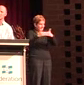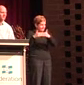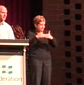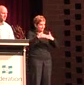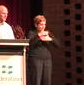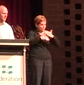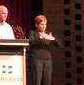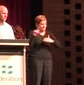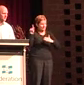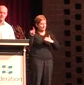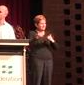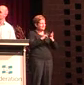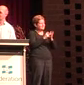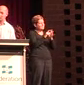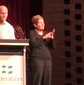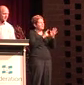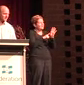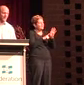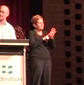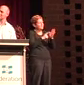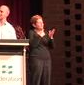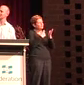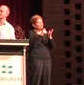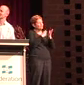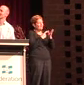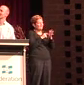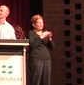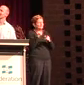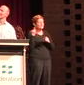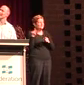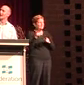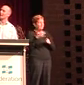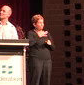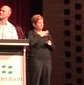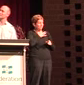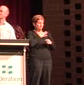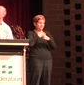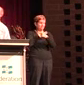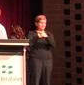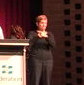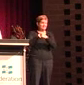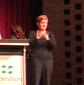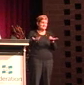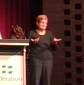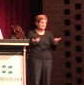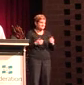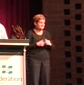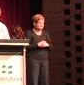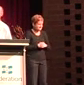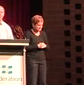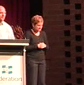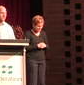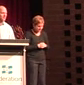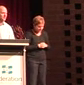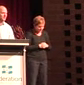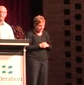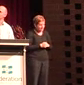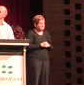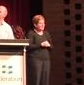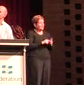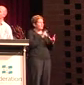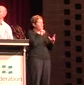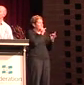the Glenelg River spiny crayfish, which is an endangered species. But I'll start talking about the